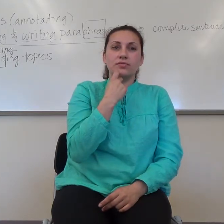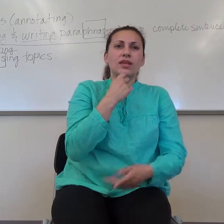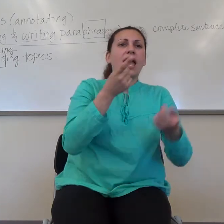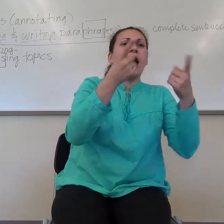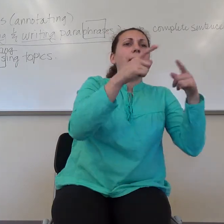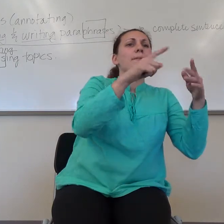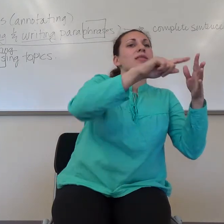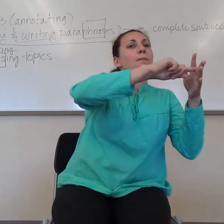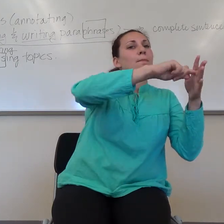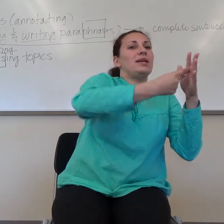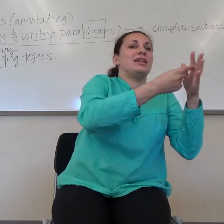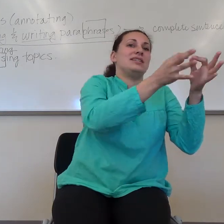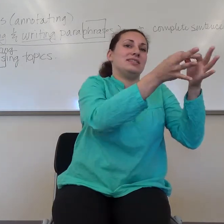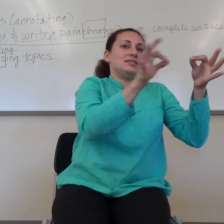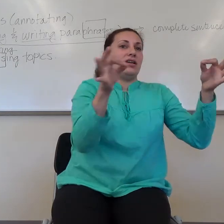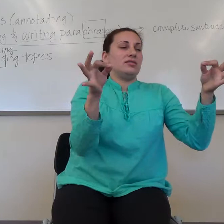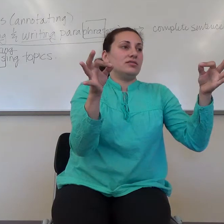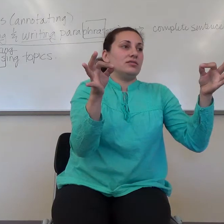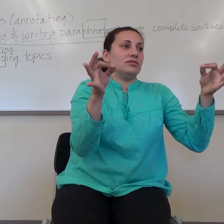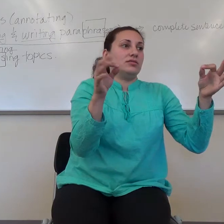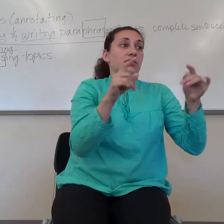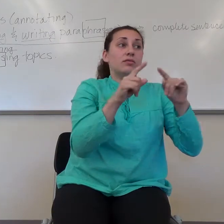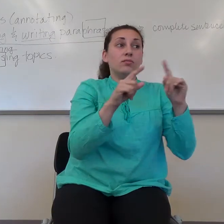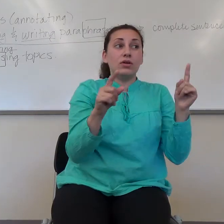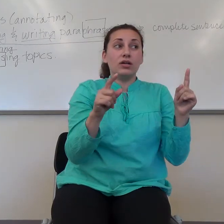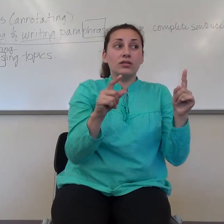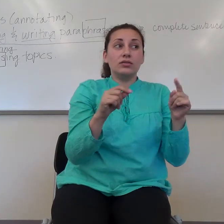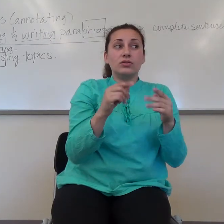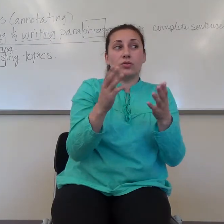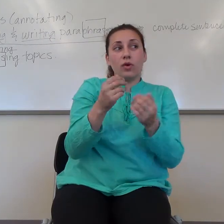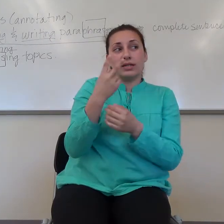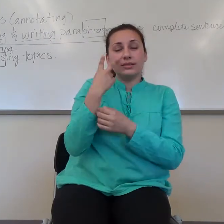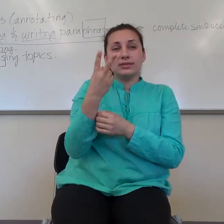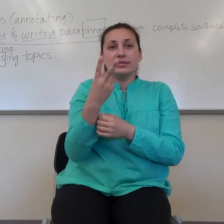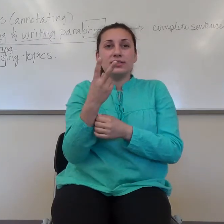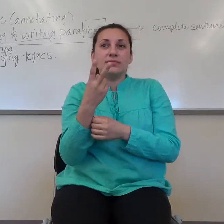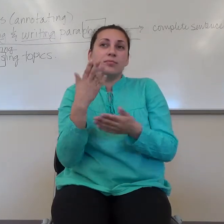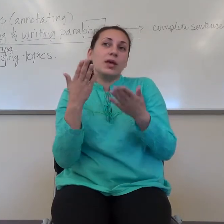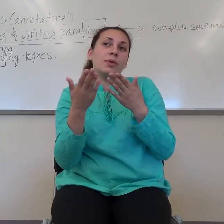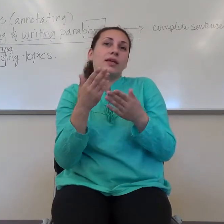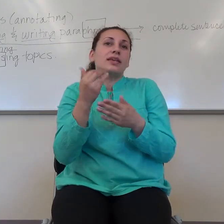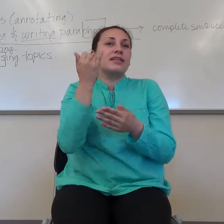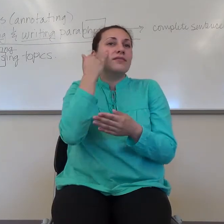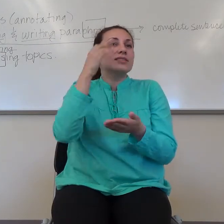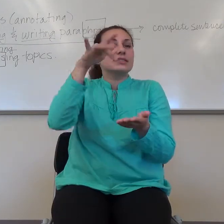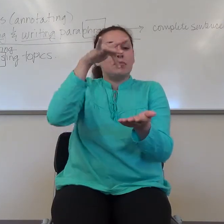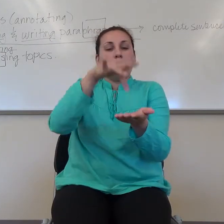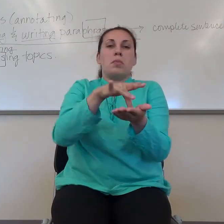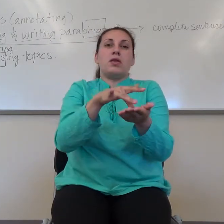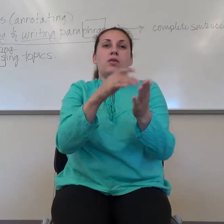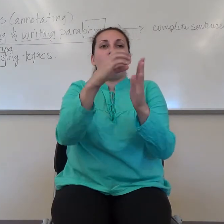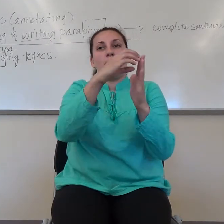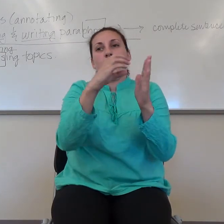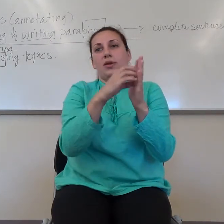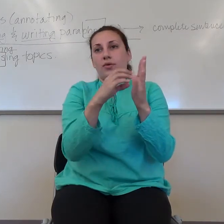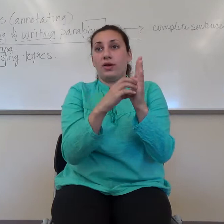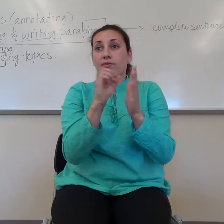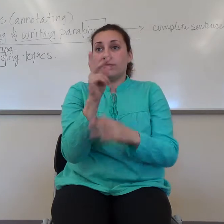of a sentence. But you also want to watch for them midway. Edison is less